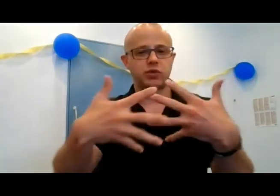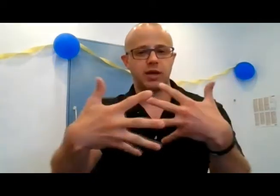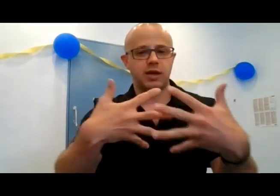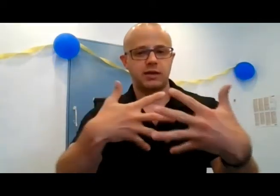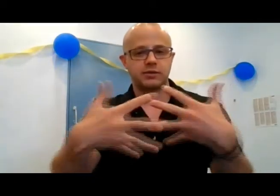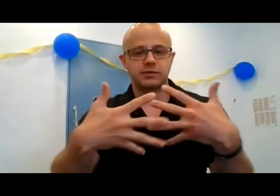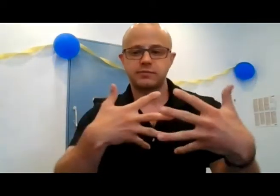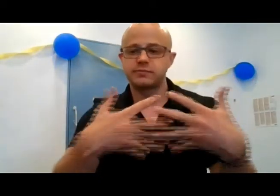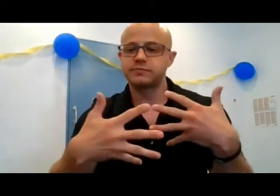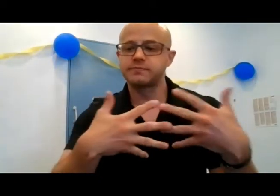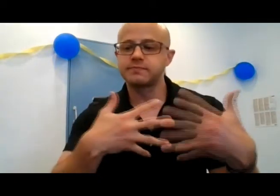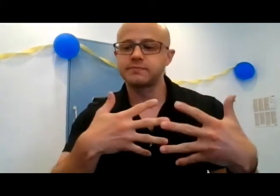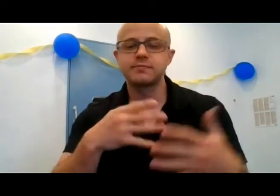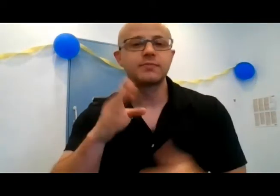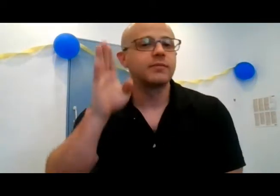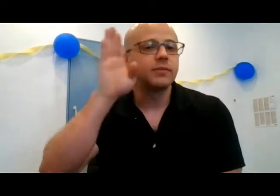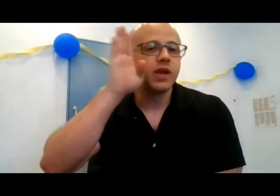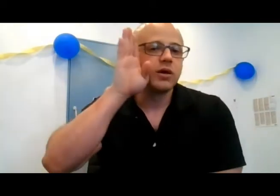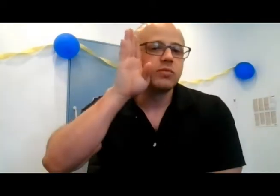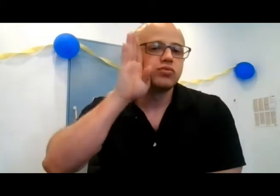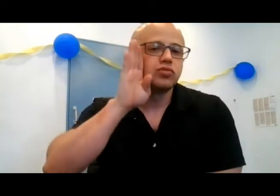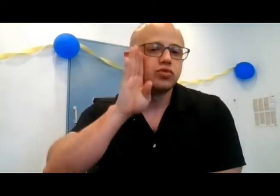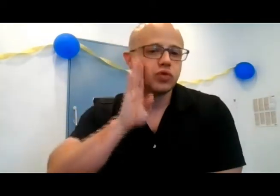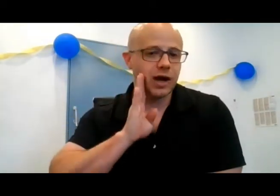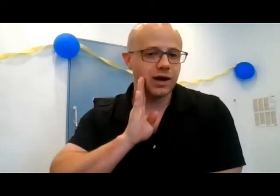gray, gray,